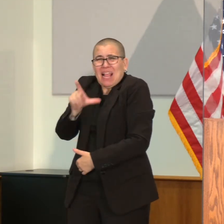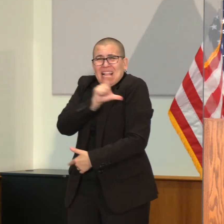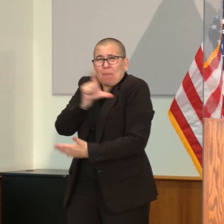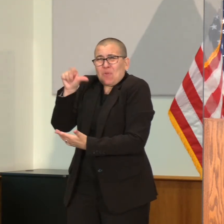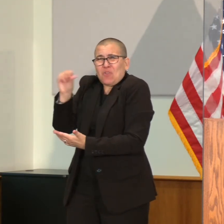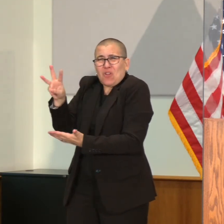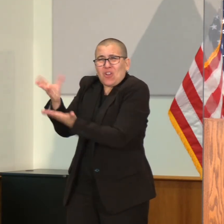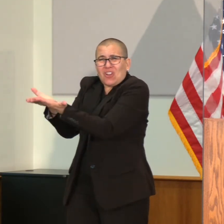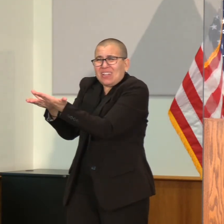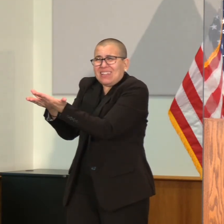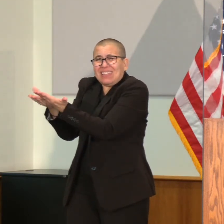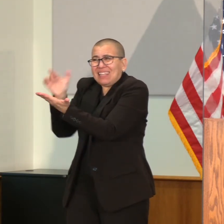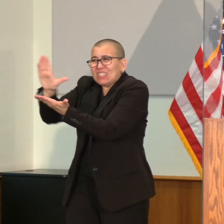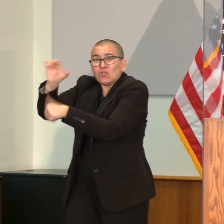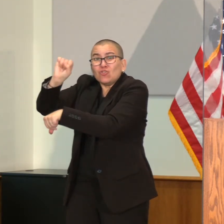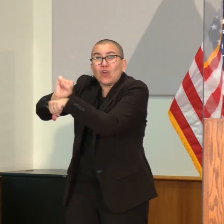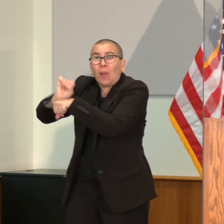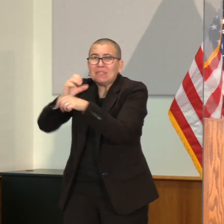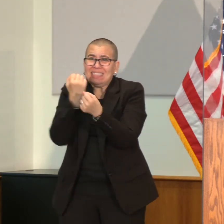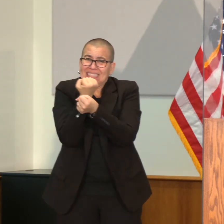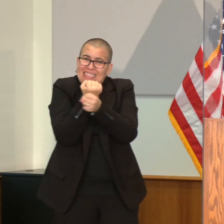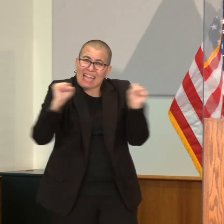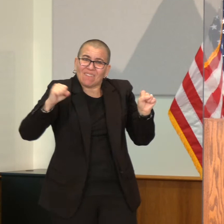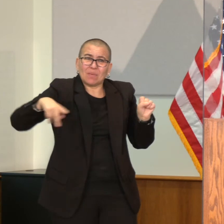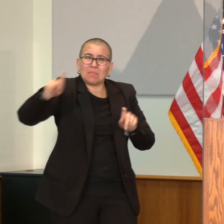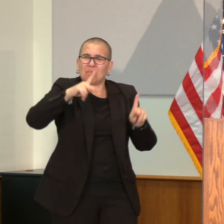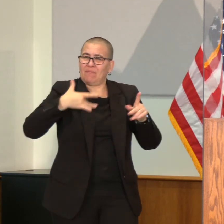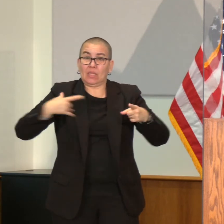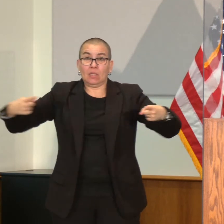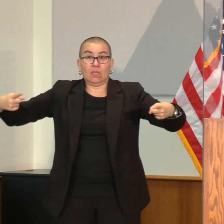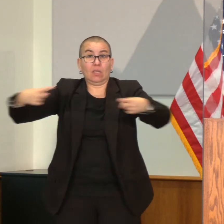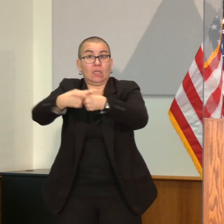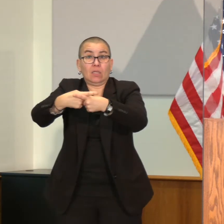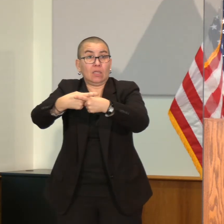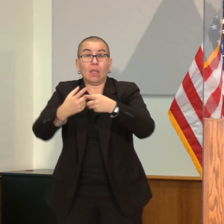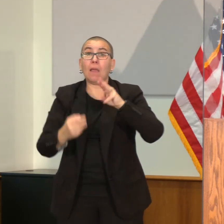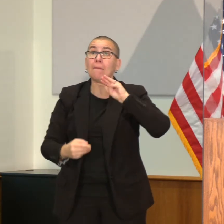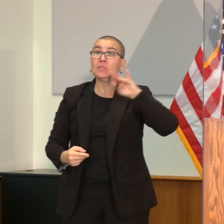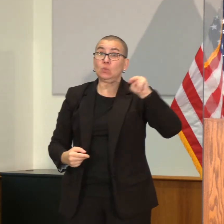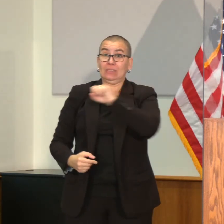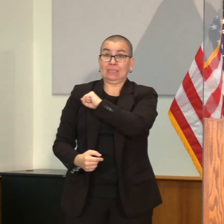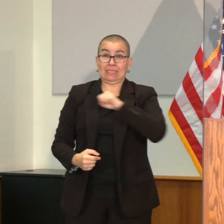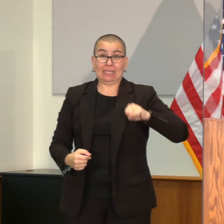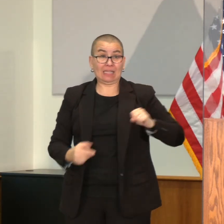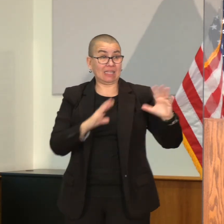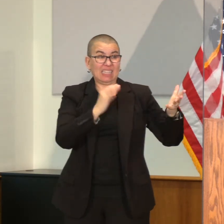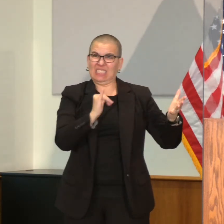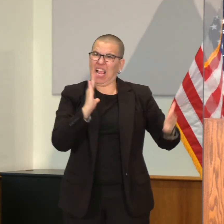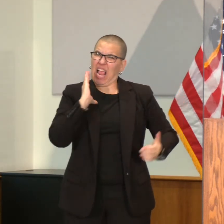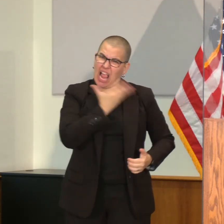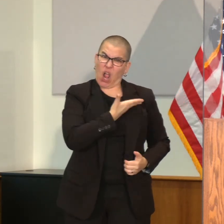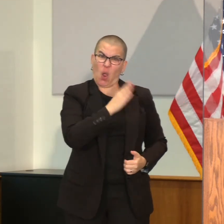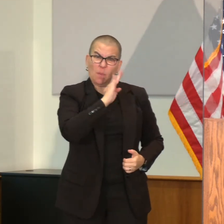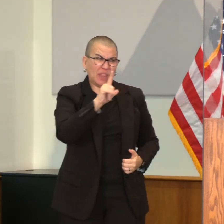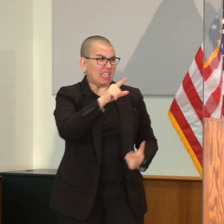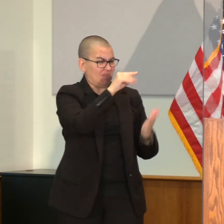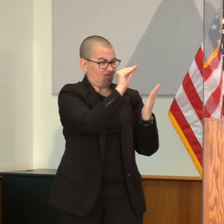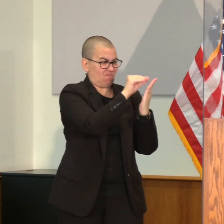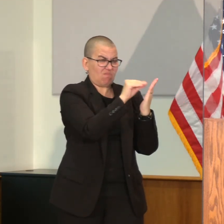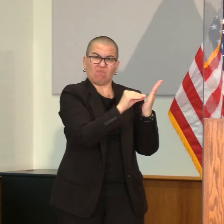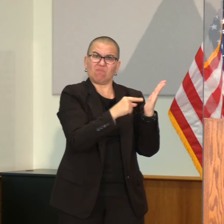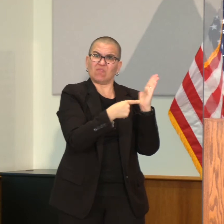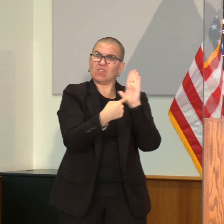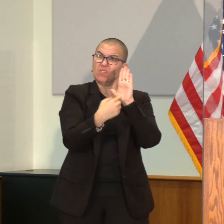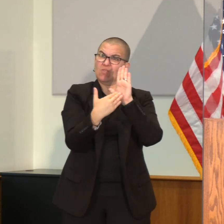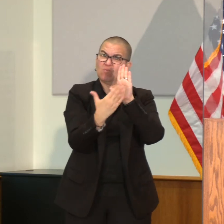Omnibus Bill, which will now be conferred with the Minnesota Senate. Our bill has several provisions to address these violations